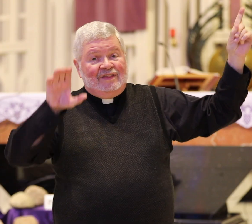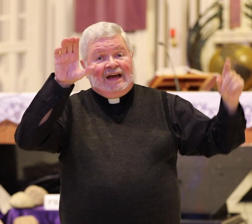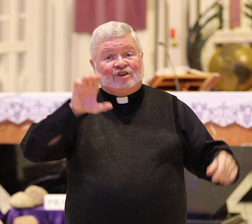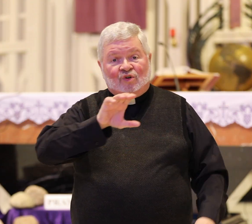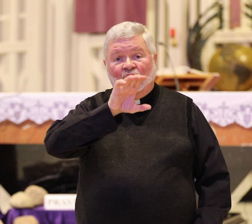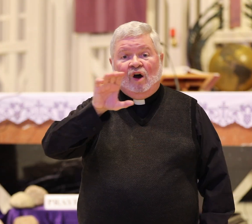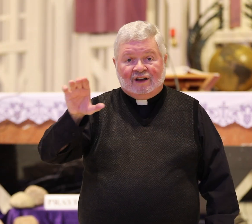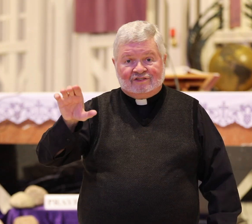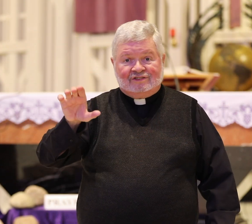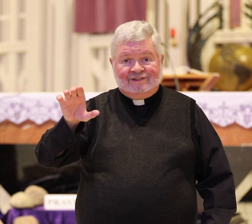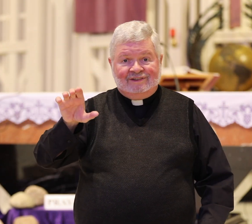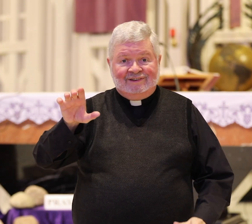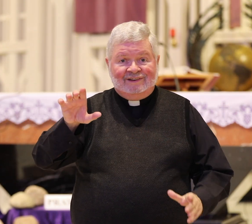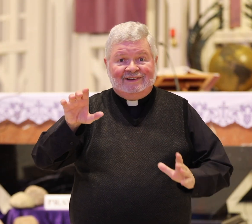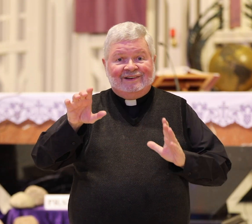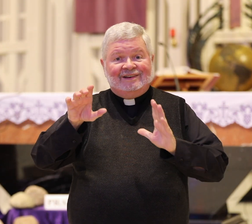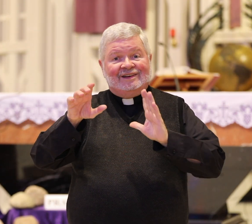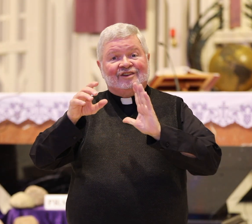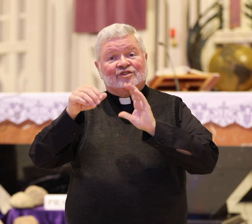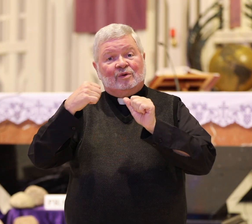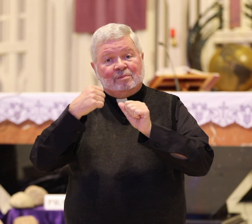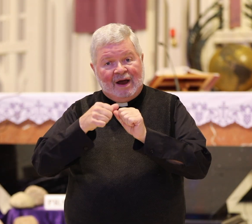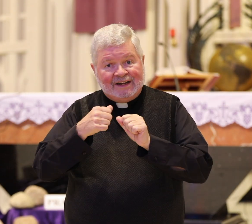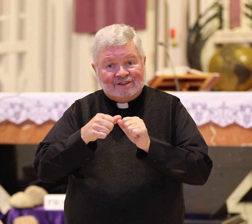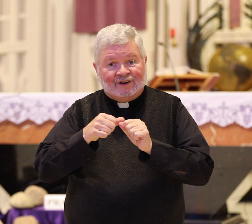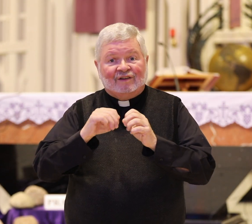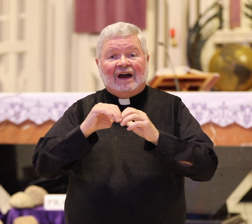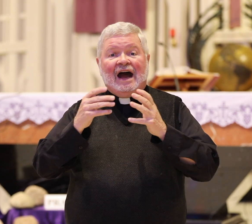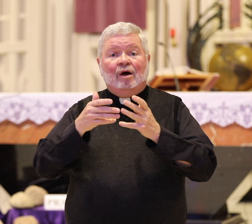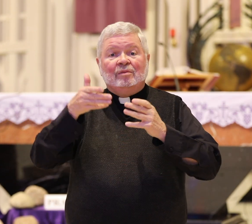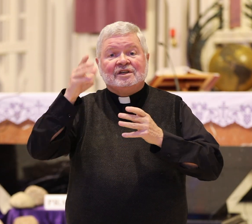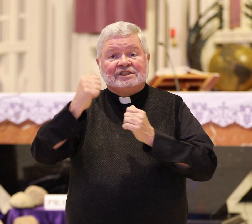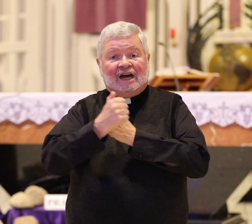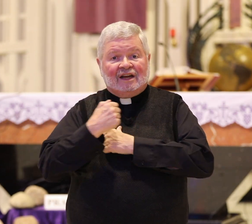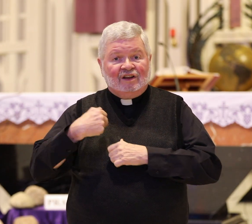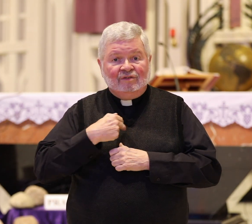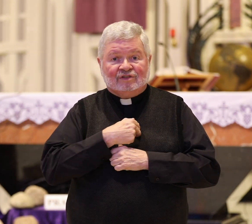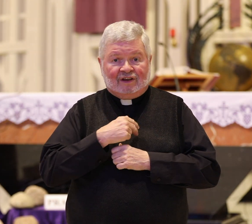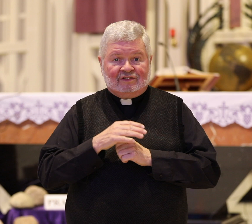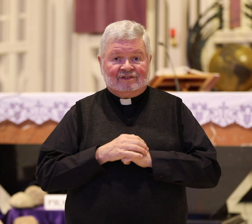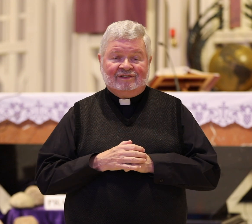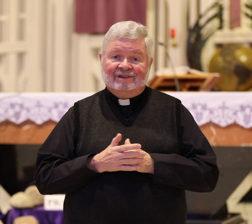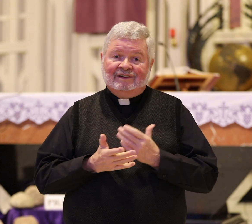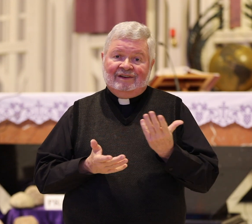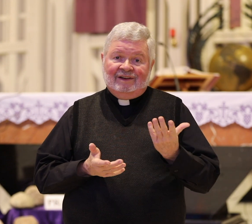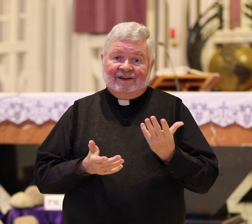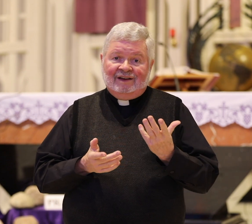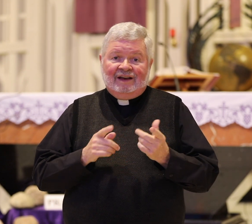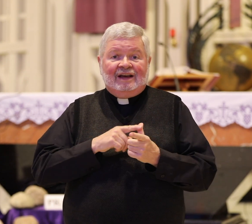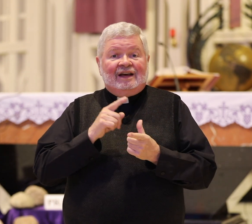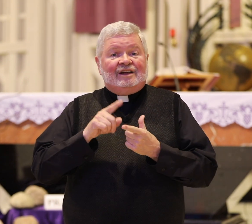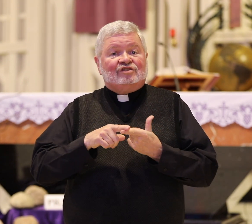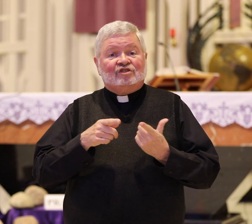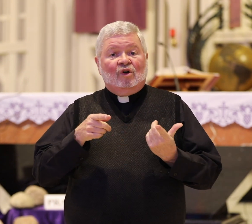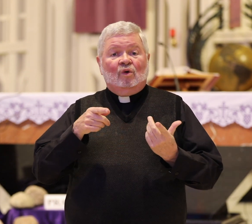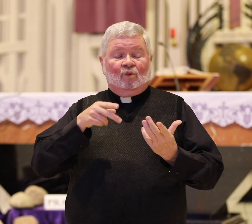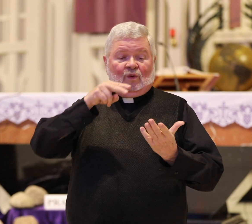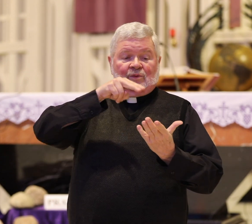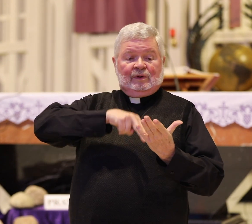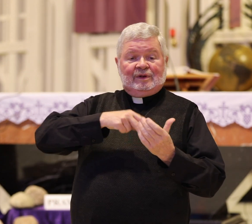that cross is the reminder of how much God loves us. And so when we read